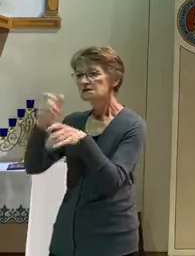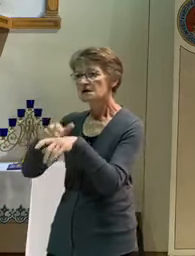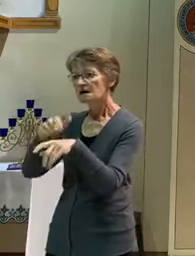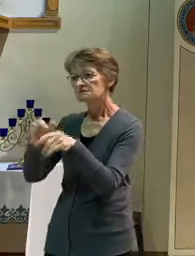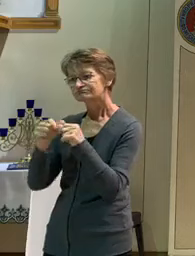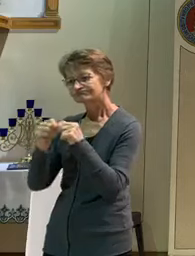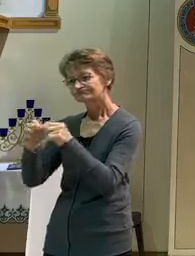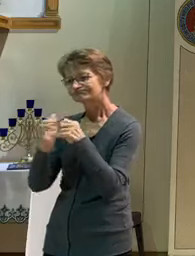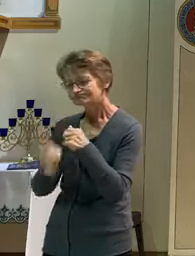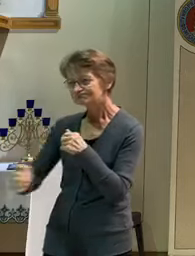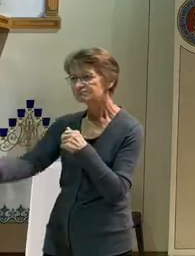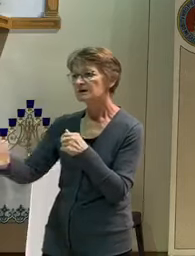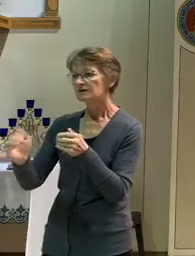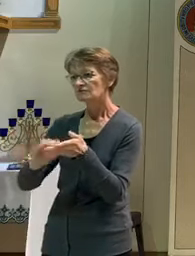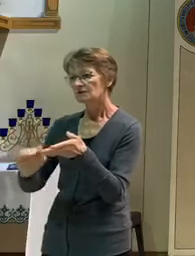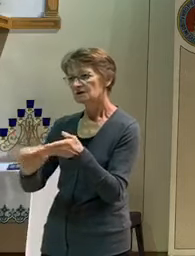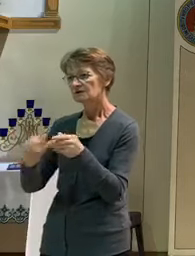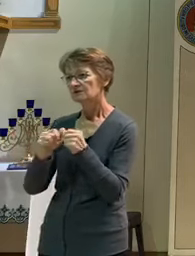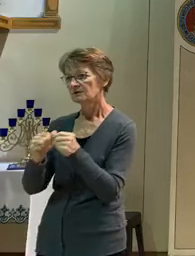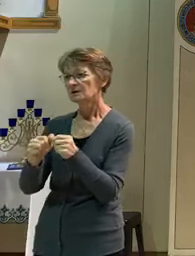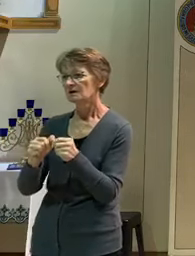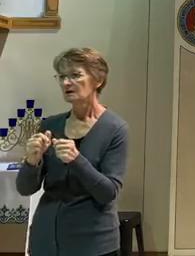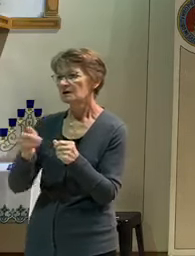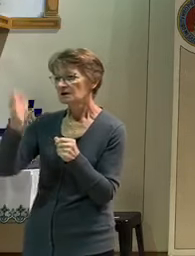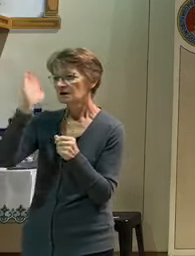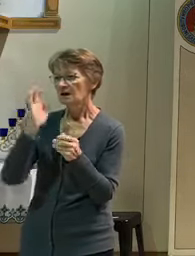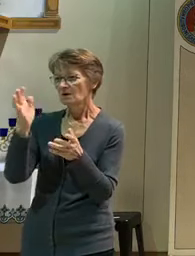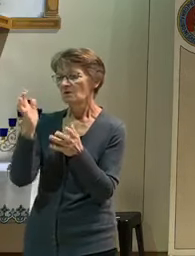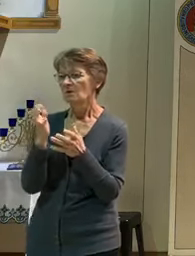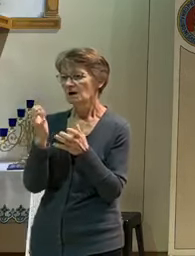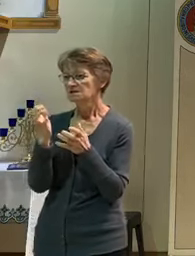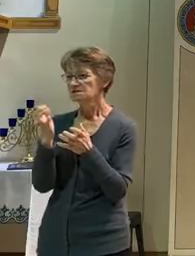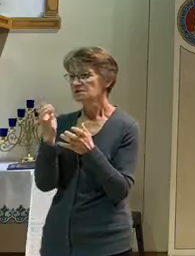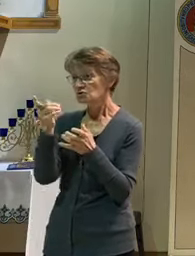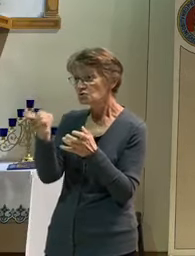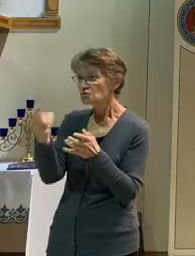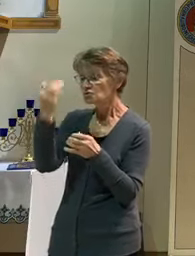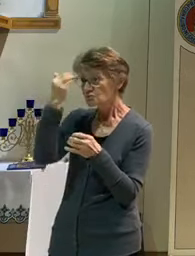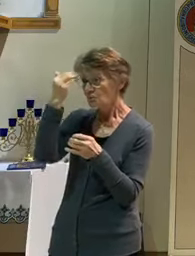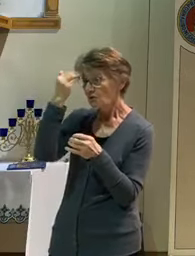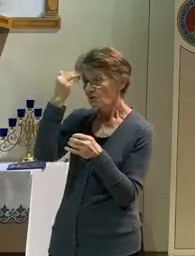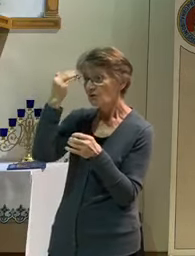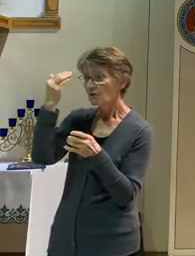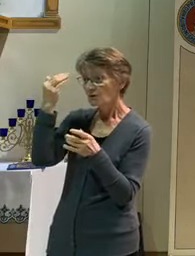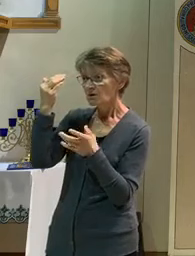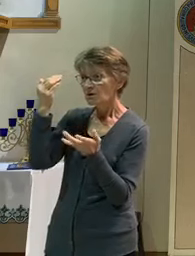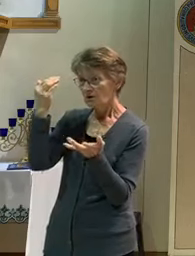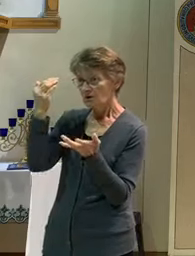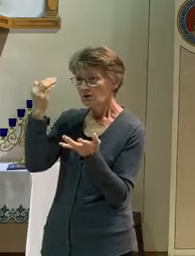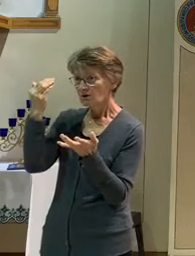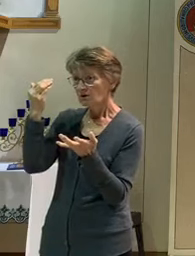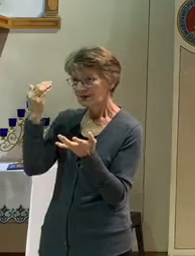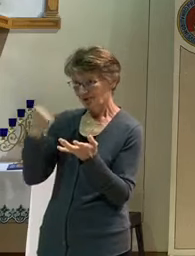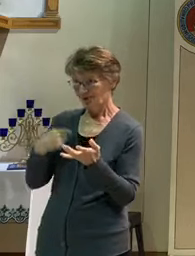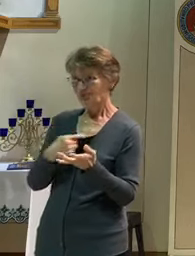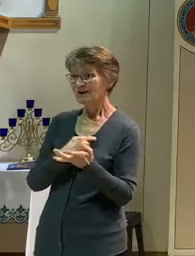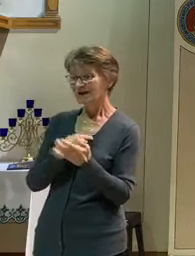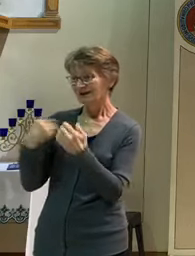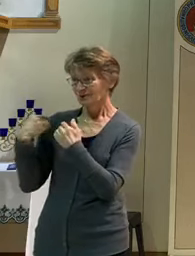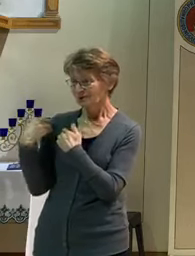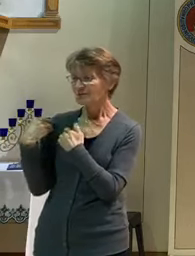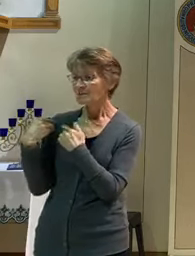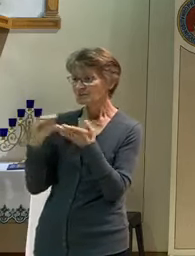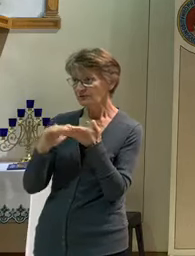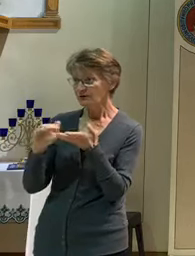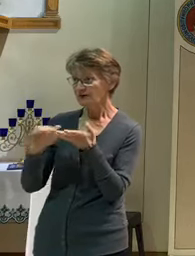this mode, in this way, because he wants us to know that we are supposed to forgive,